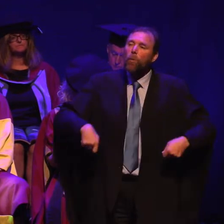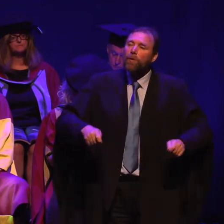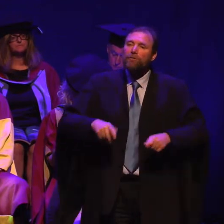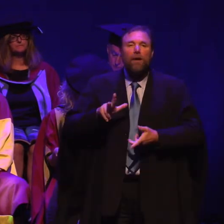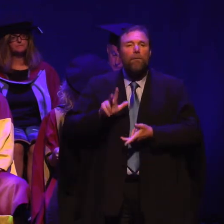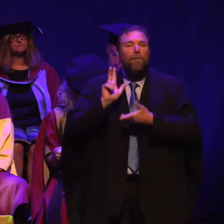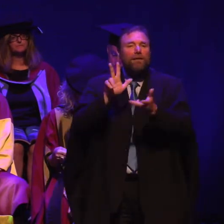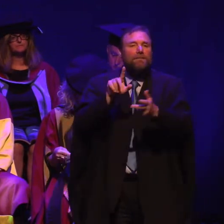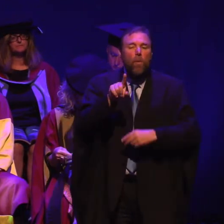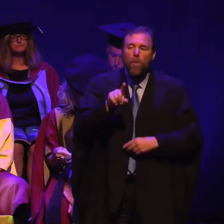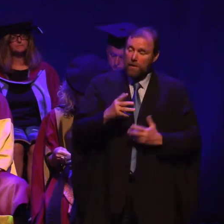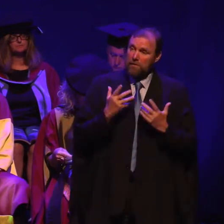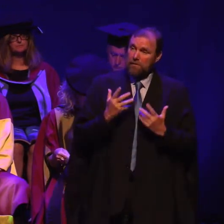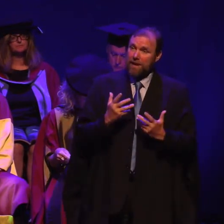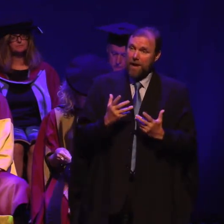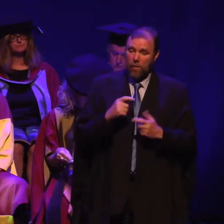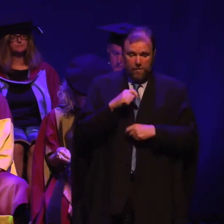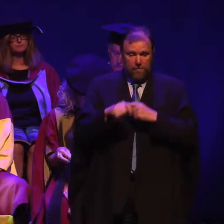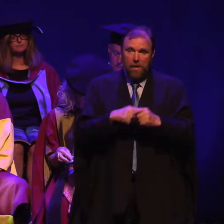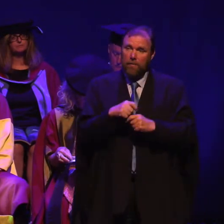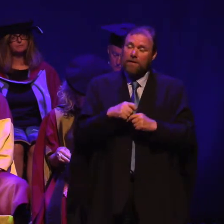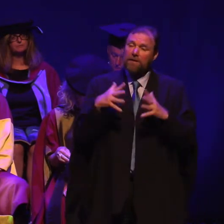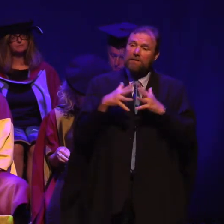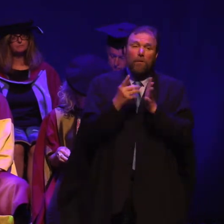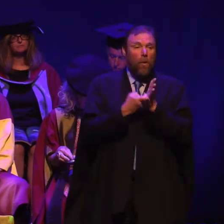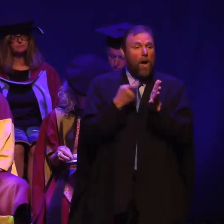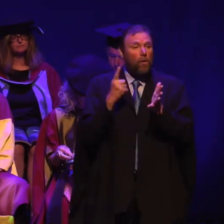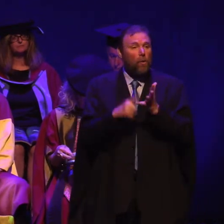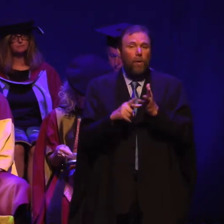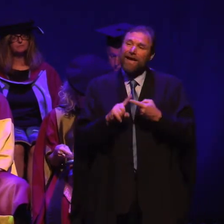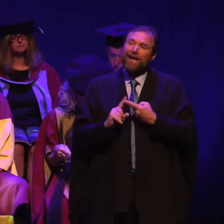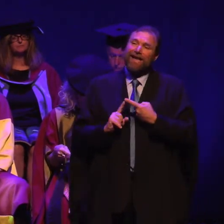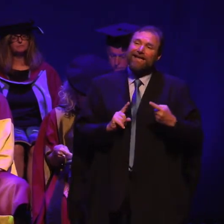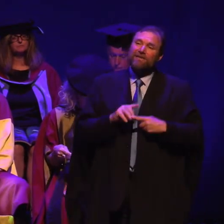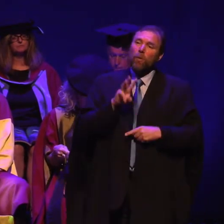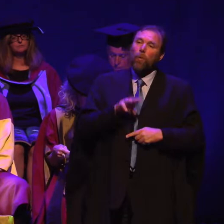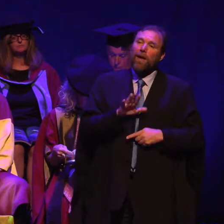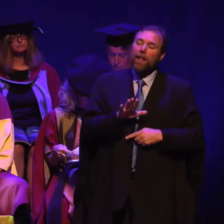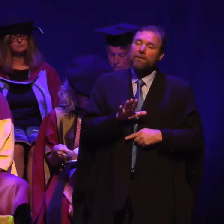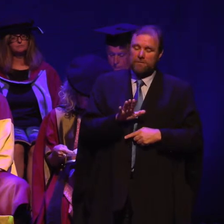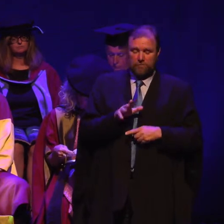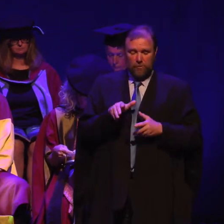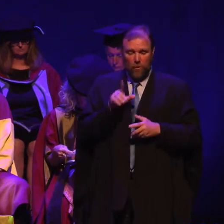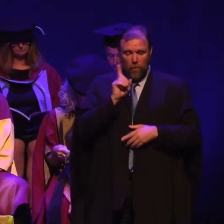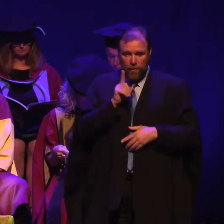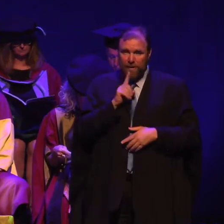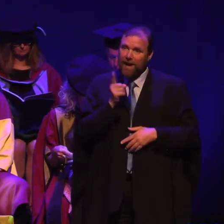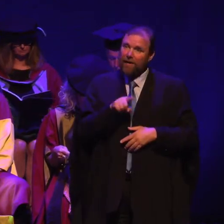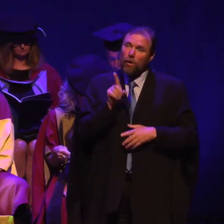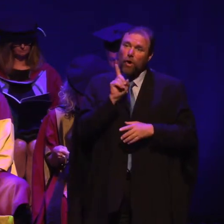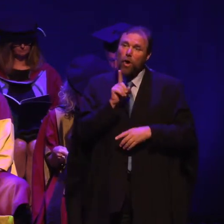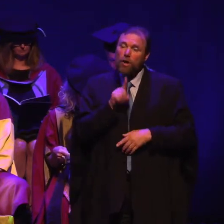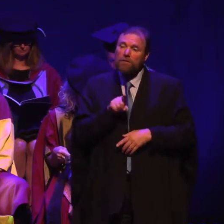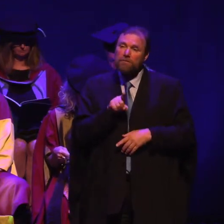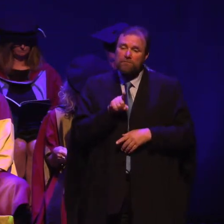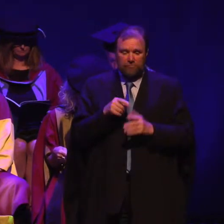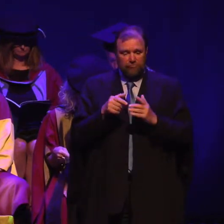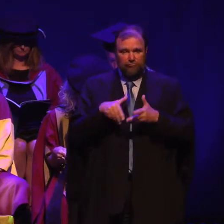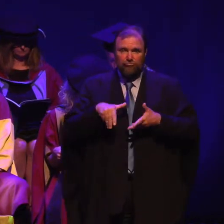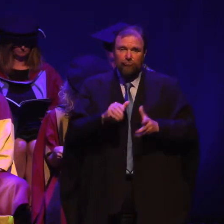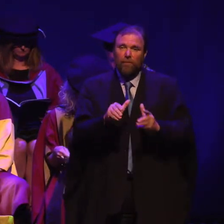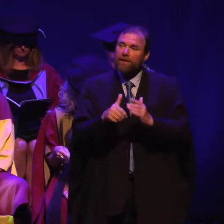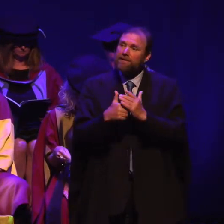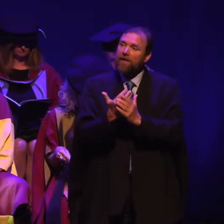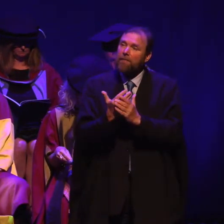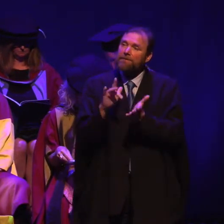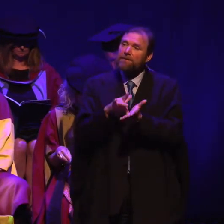now become the Welsh Rugby Union East Wales Women and Girls Rugby Development Centre. The